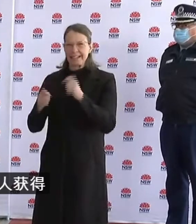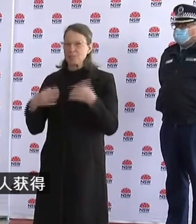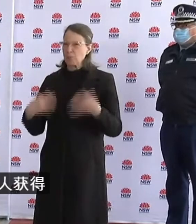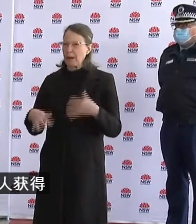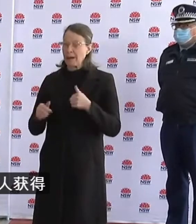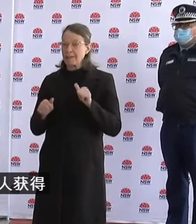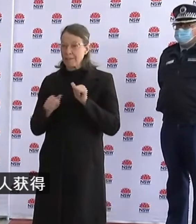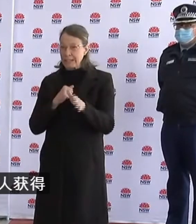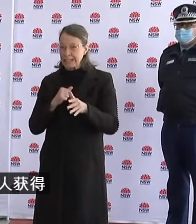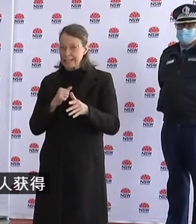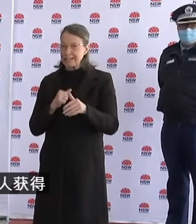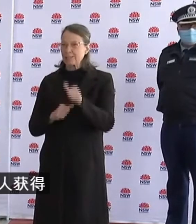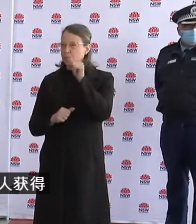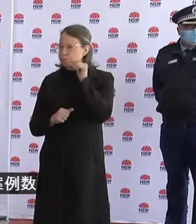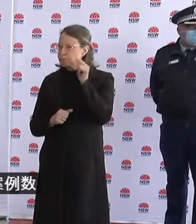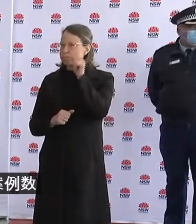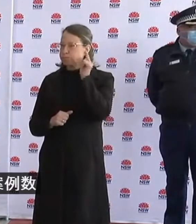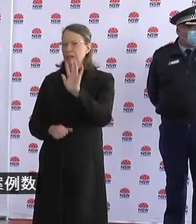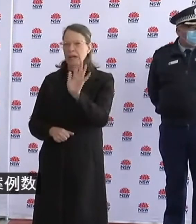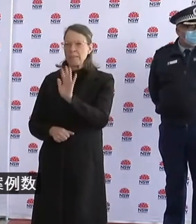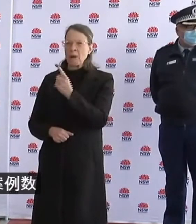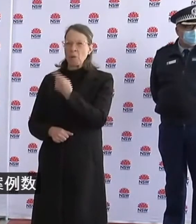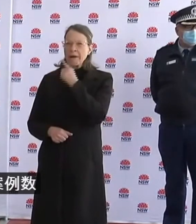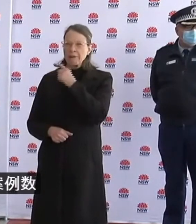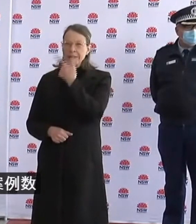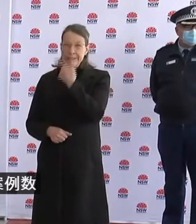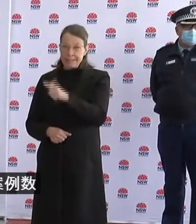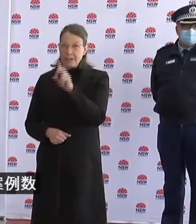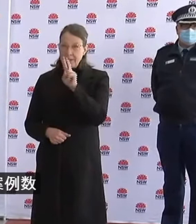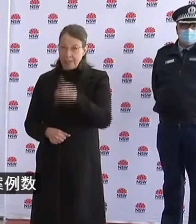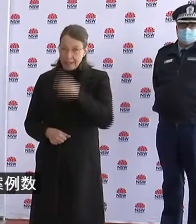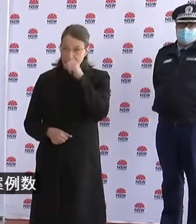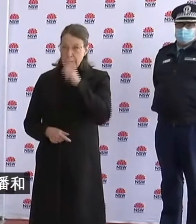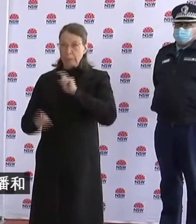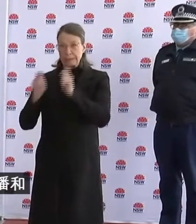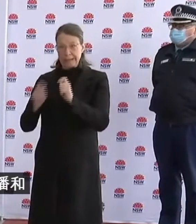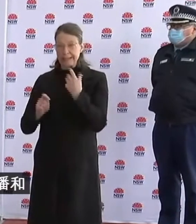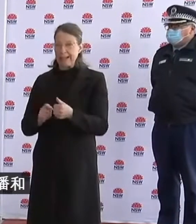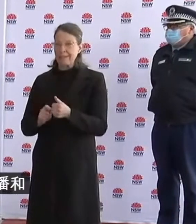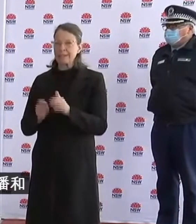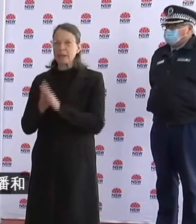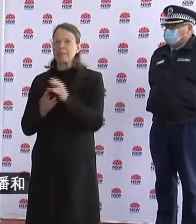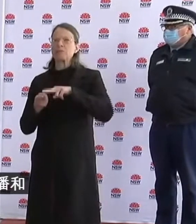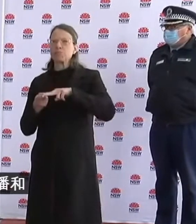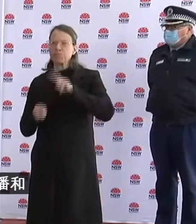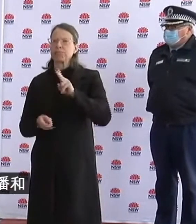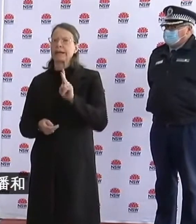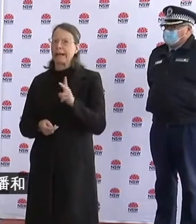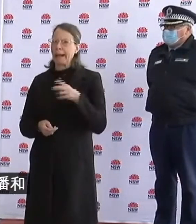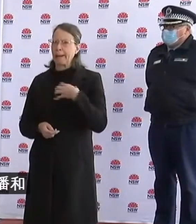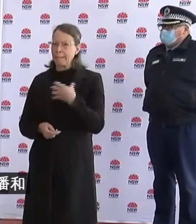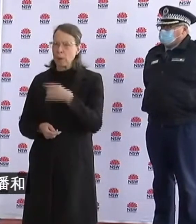around 170,000 people get tested. As a result, unfortunately, case numbers have gone up again.